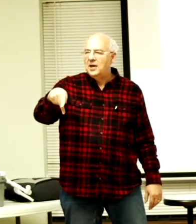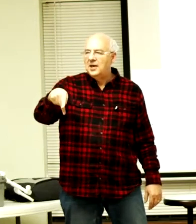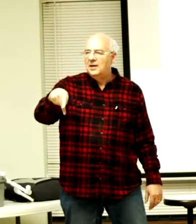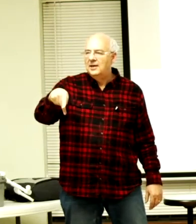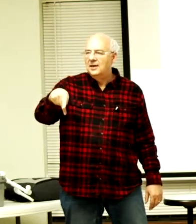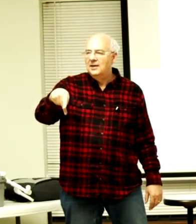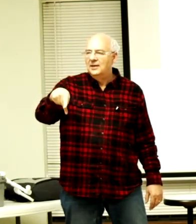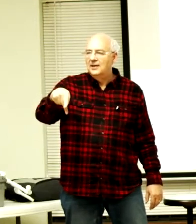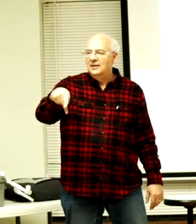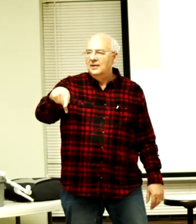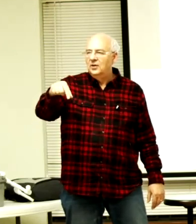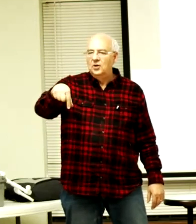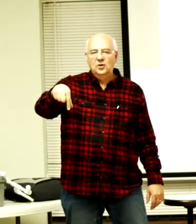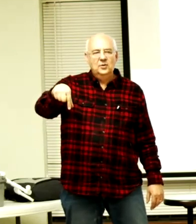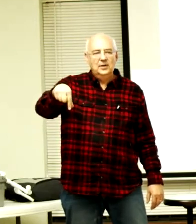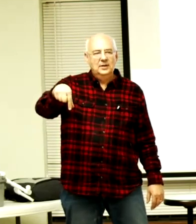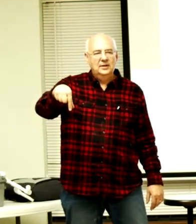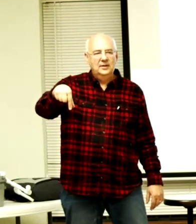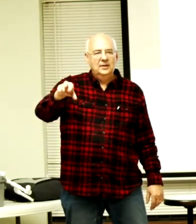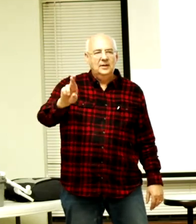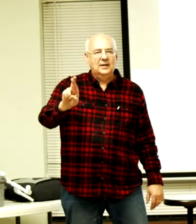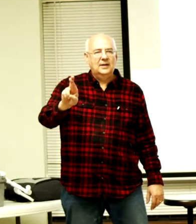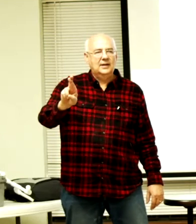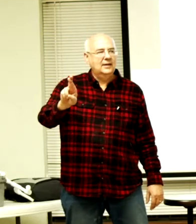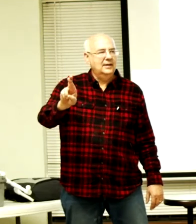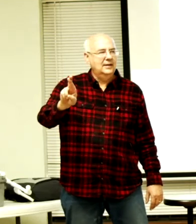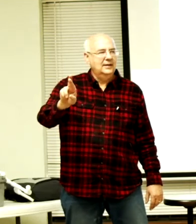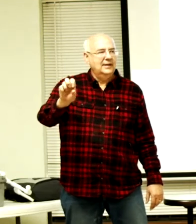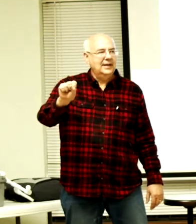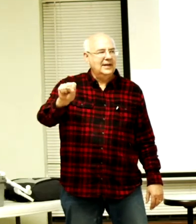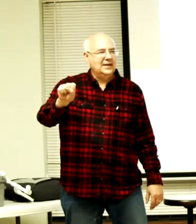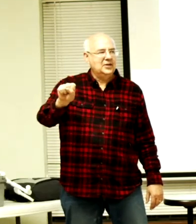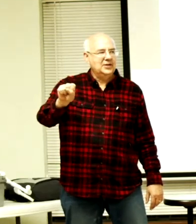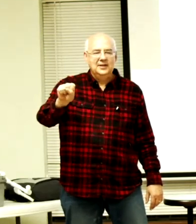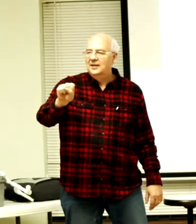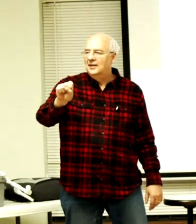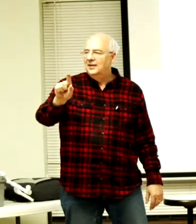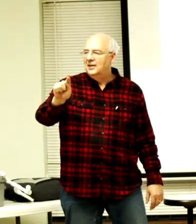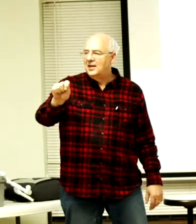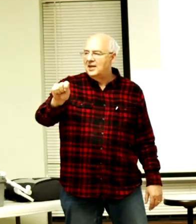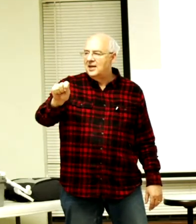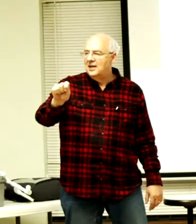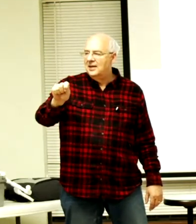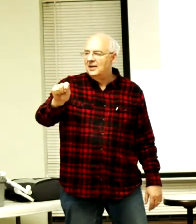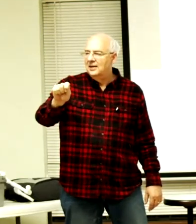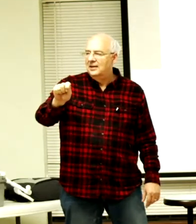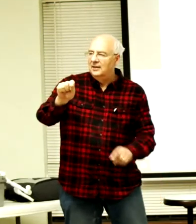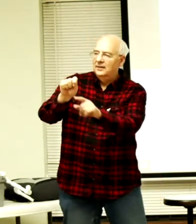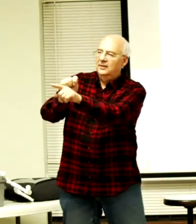P, Q, R, S, T,